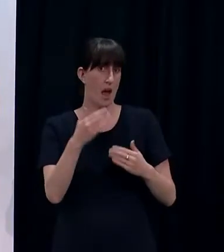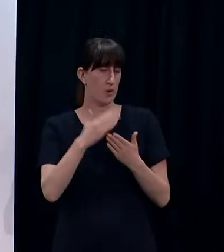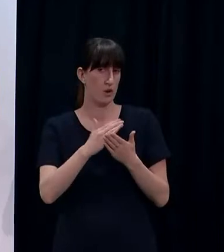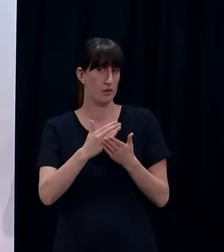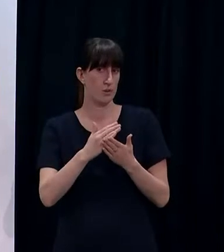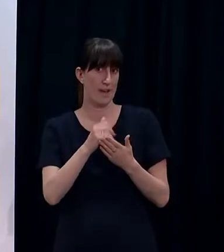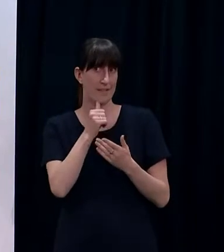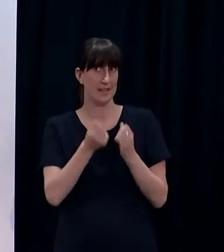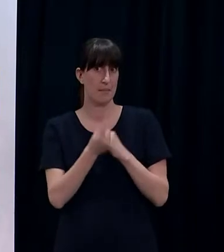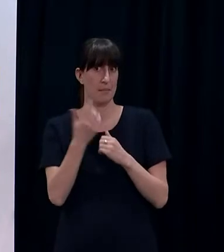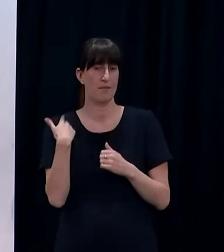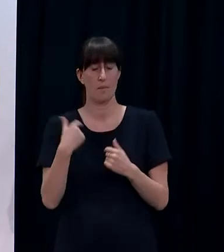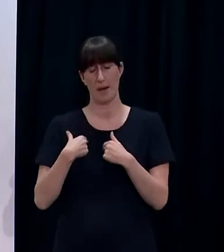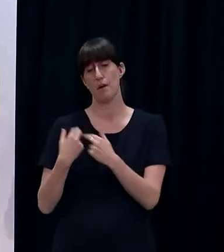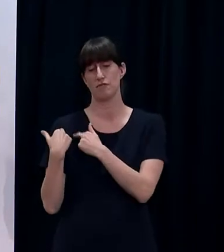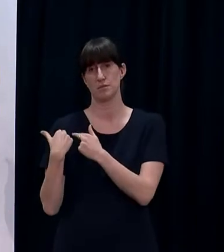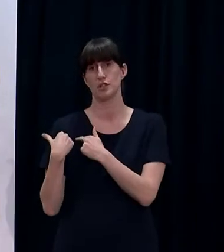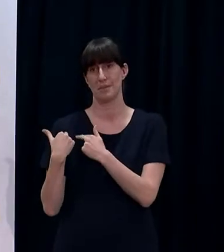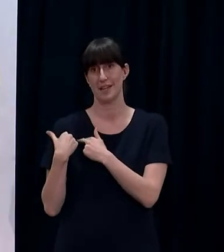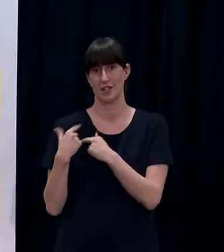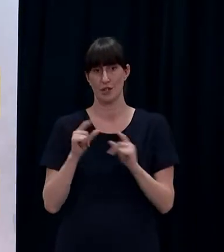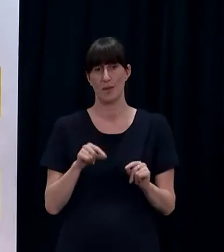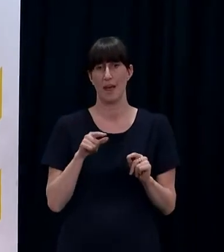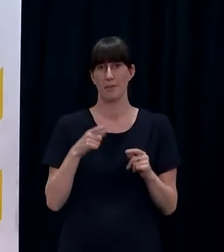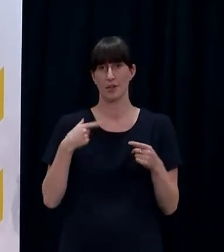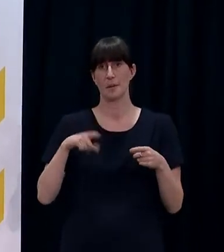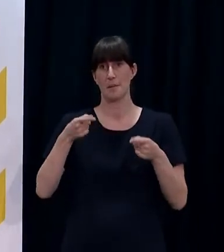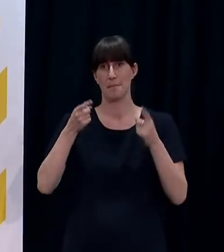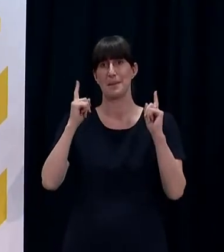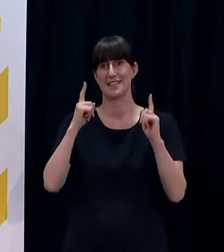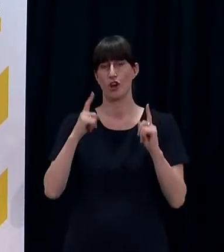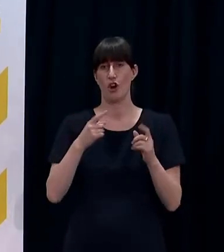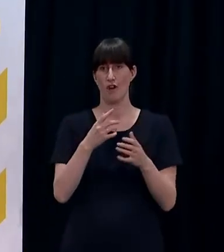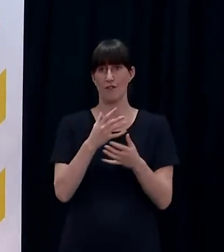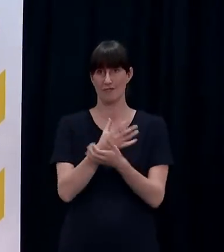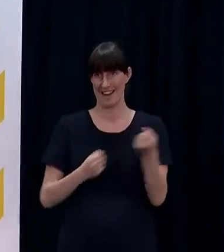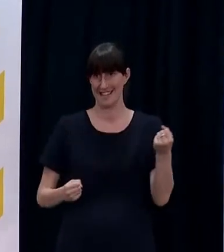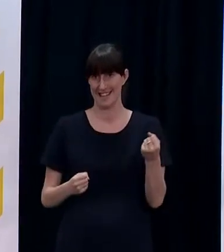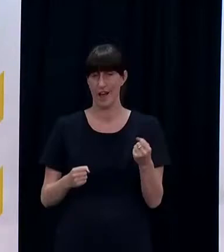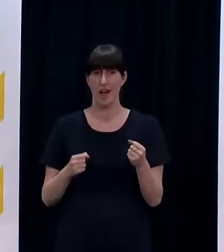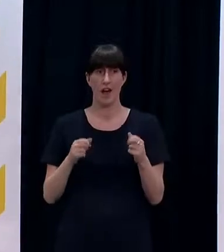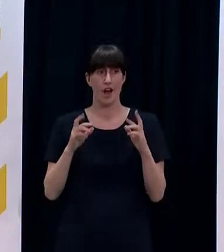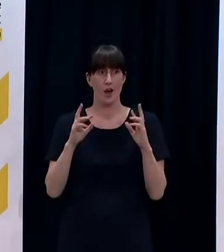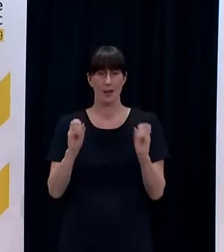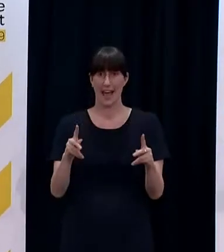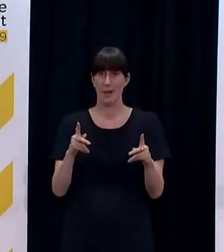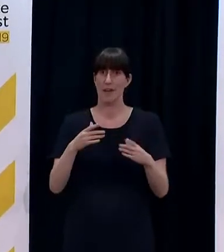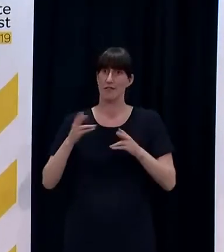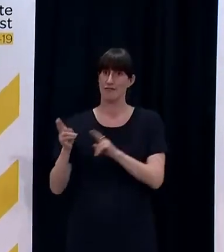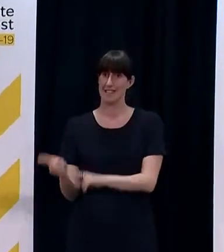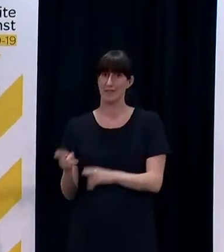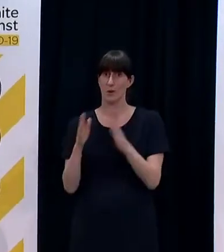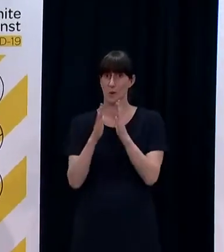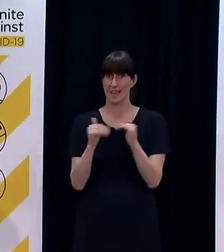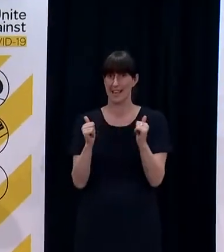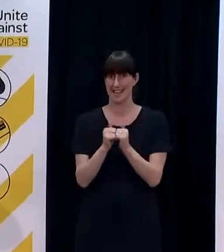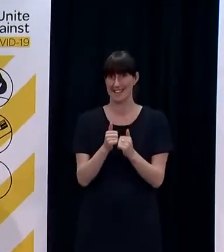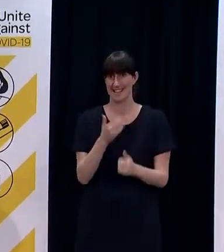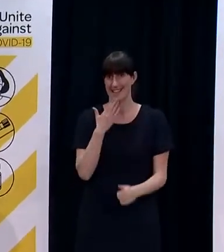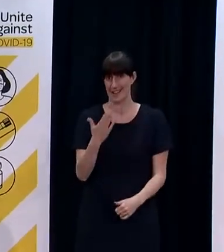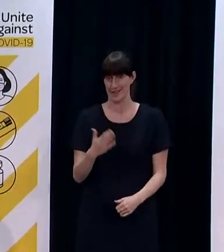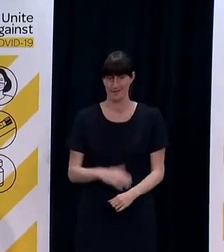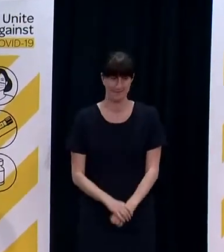now as the Minister of Racing. Thanks, everybody, and I hope everybody has a restful weekend. Thank you.